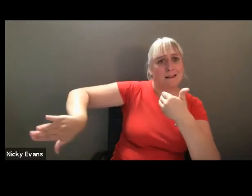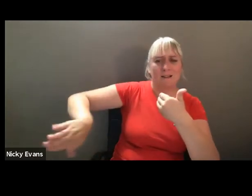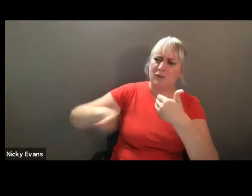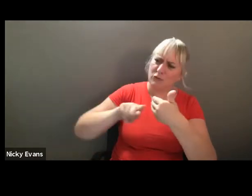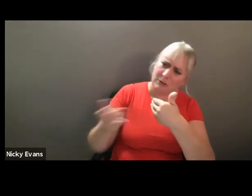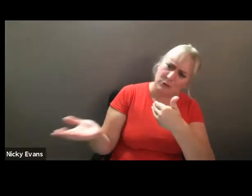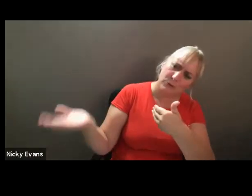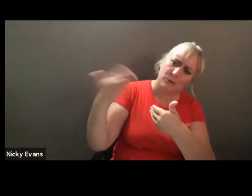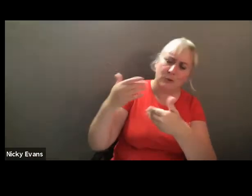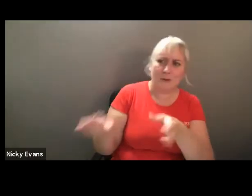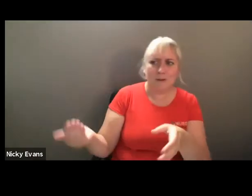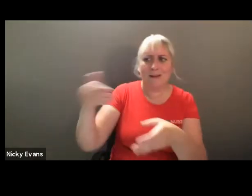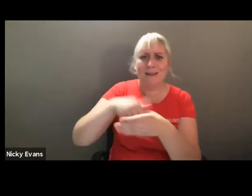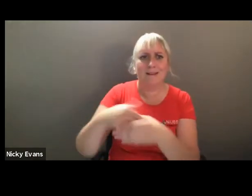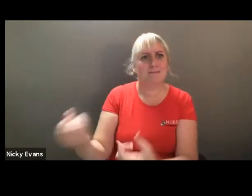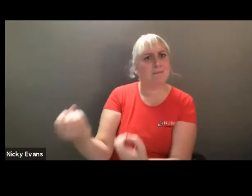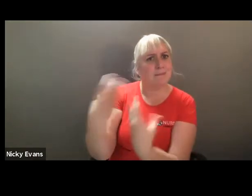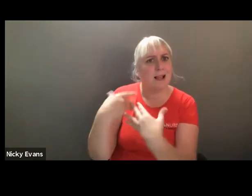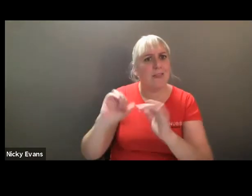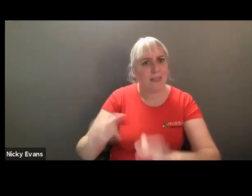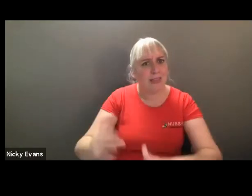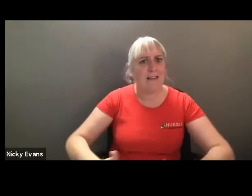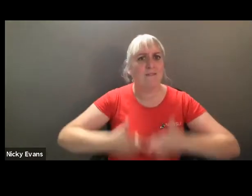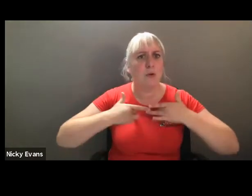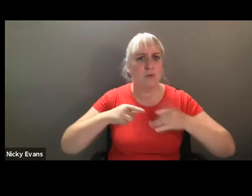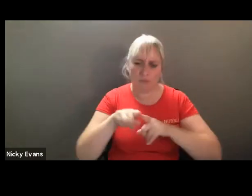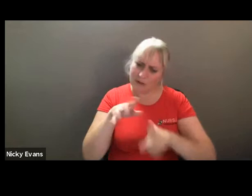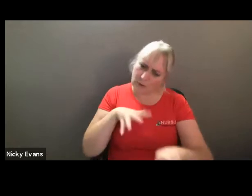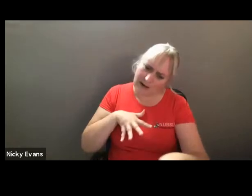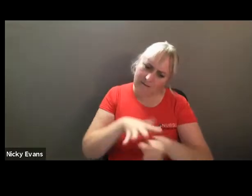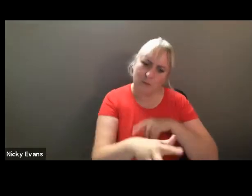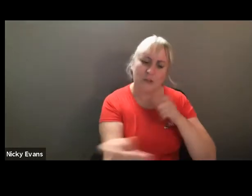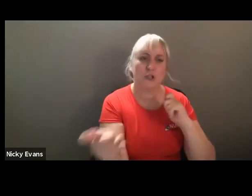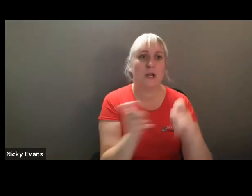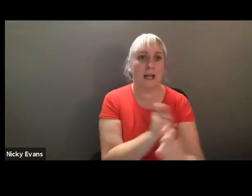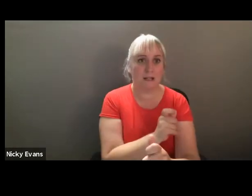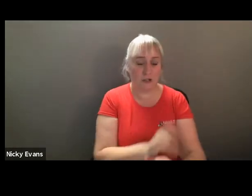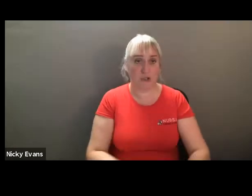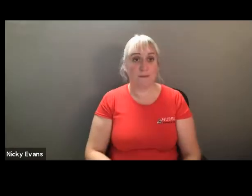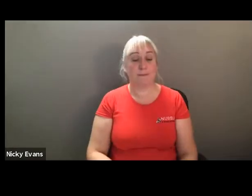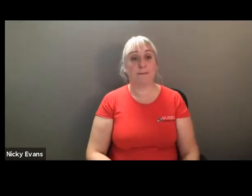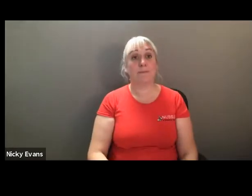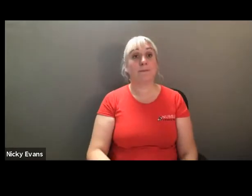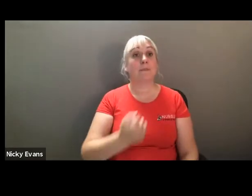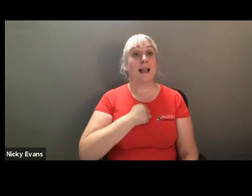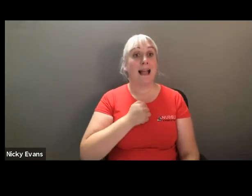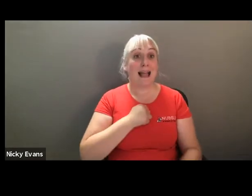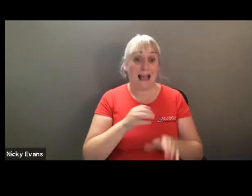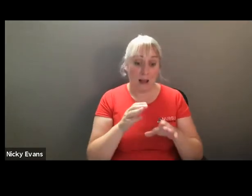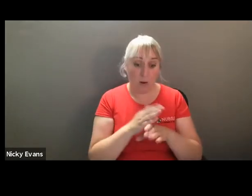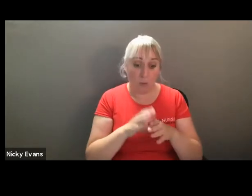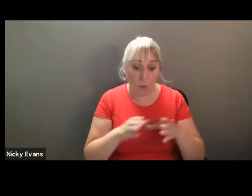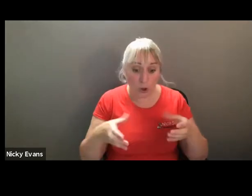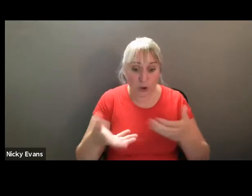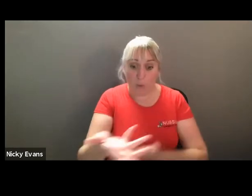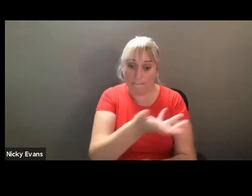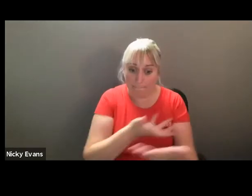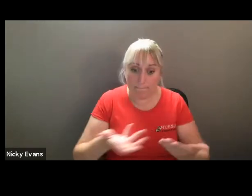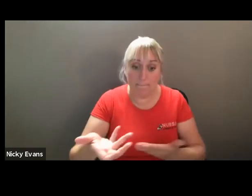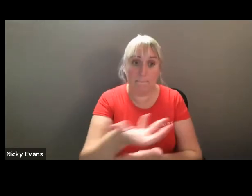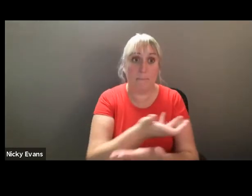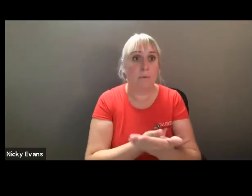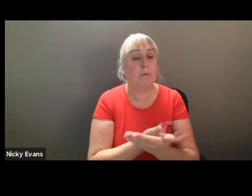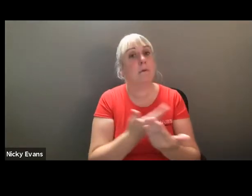and their expertise in order to affect some change. So when we had our workshops, a lot of the things came up again,